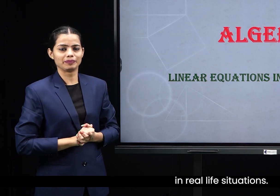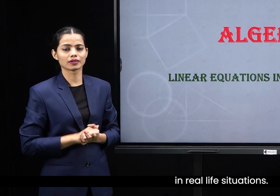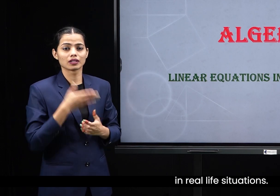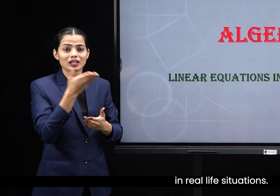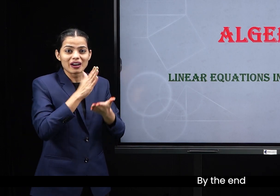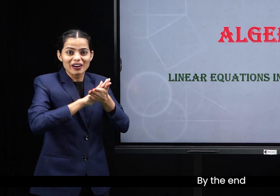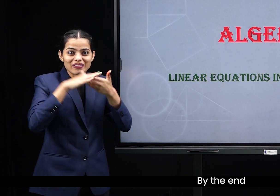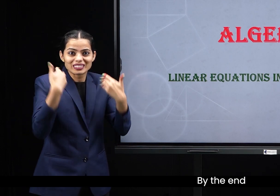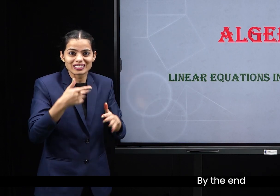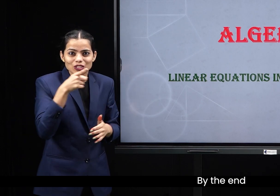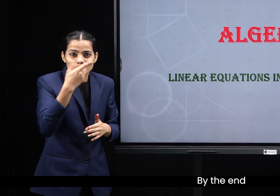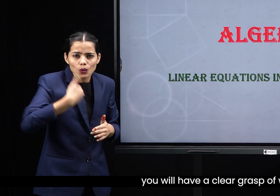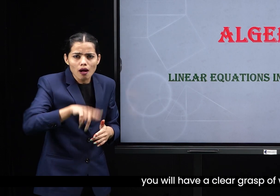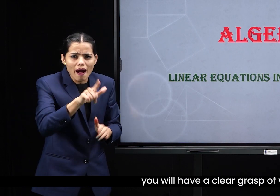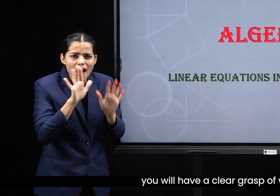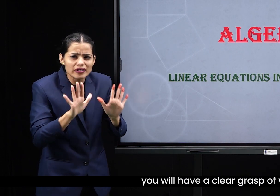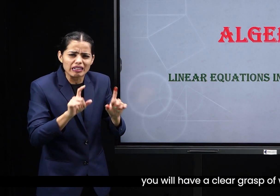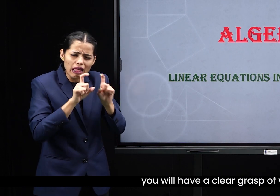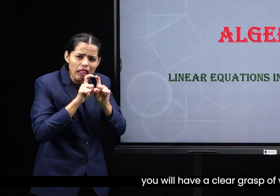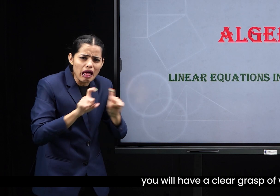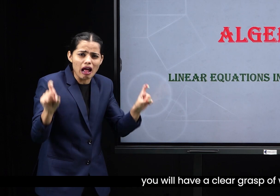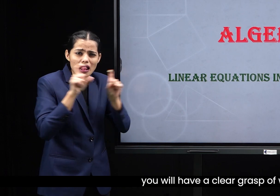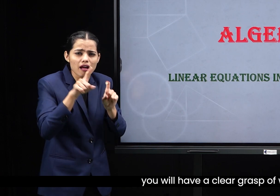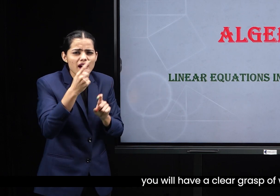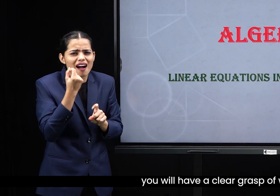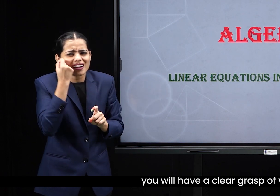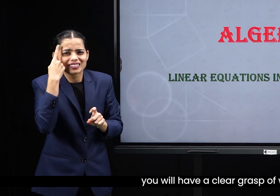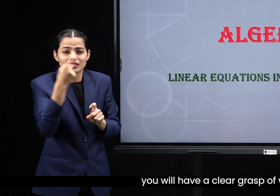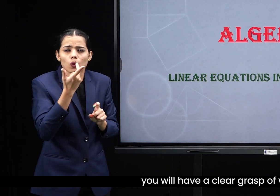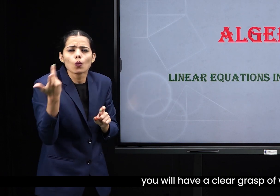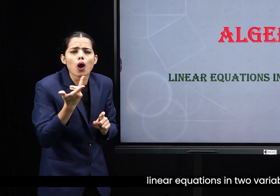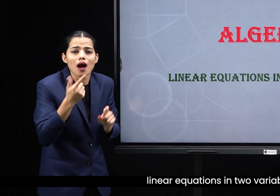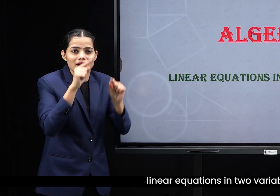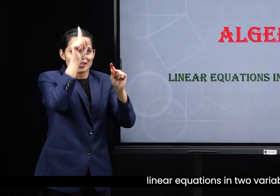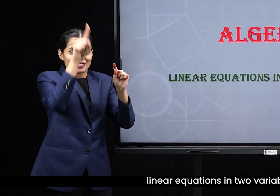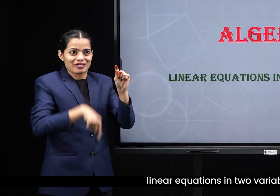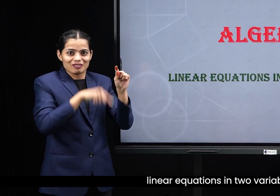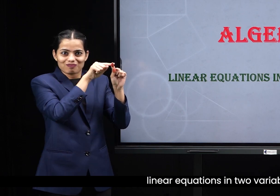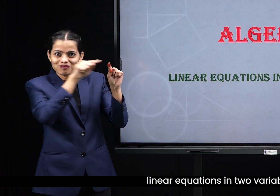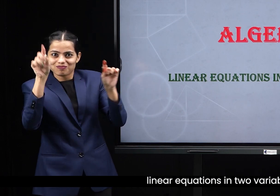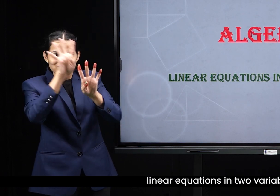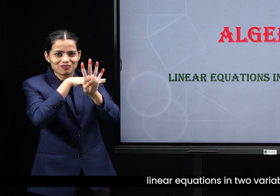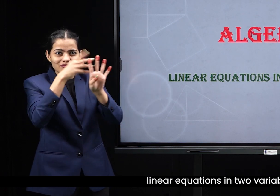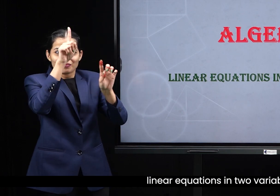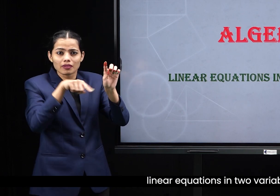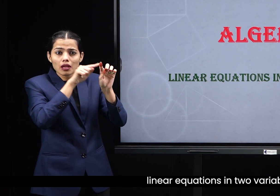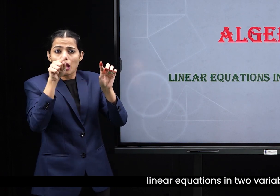By the end, you will have a clear grasp of what linear equations in two variables